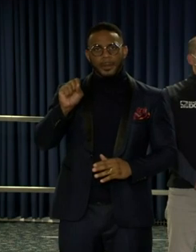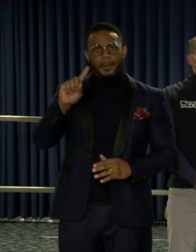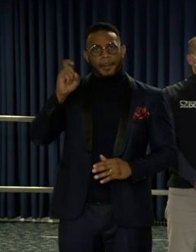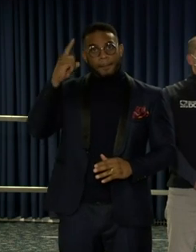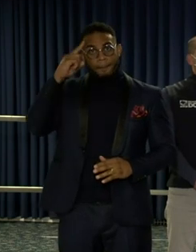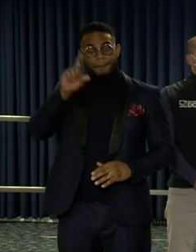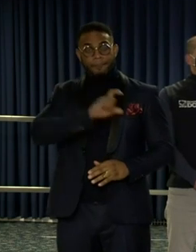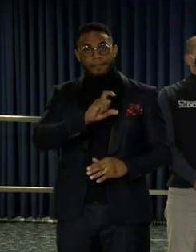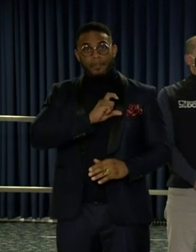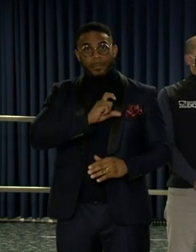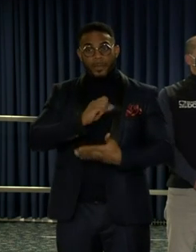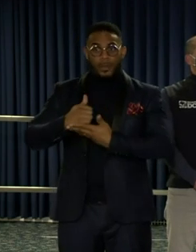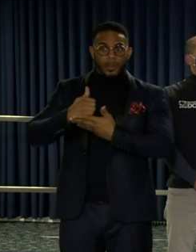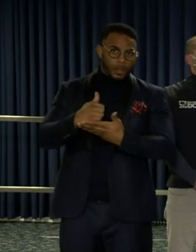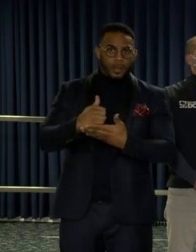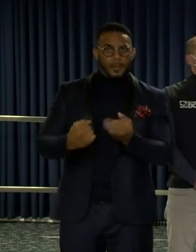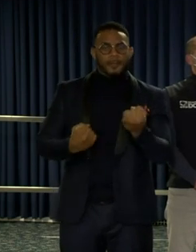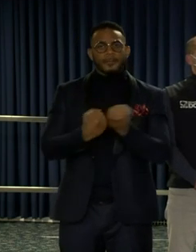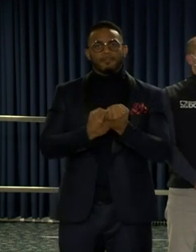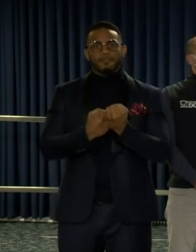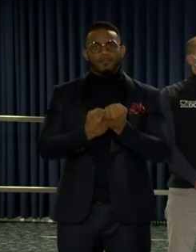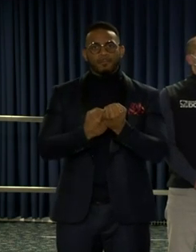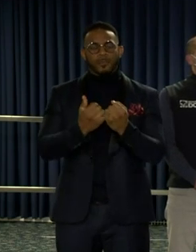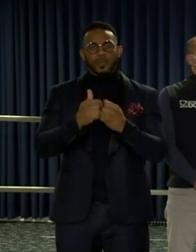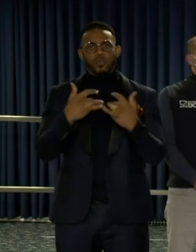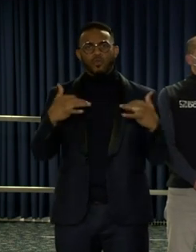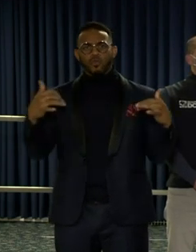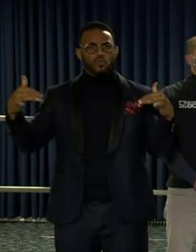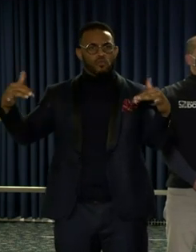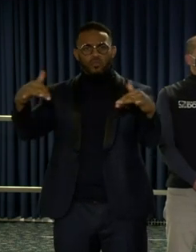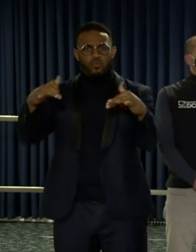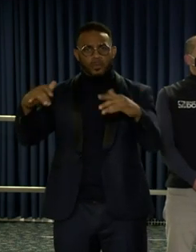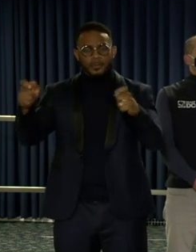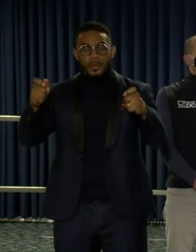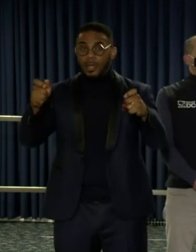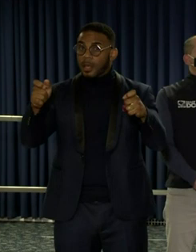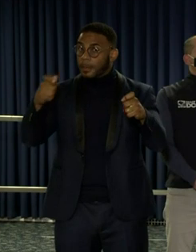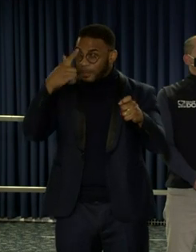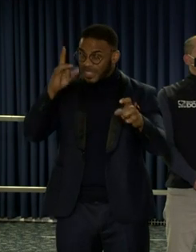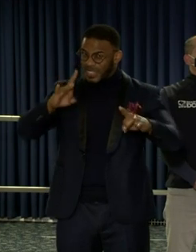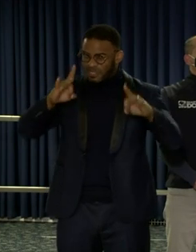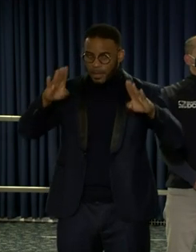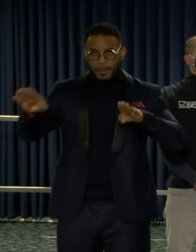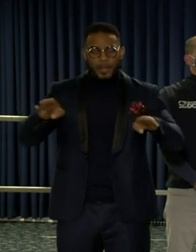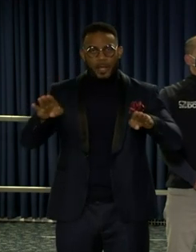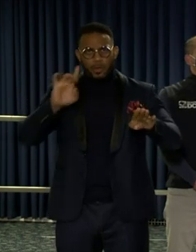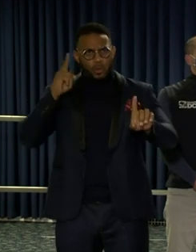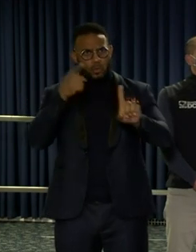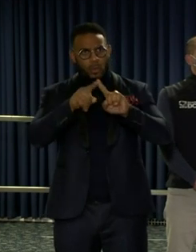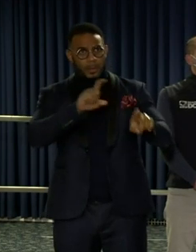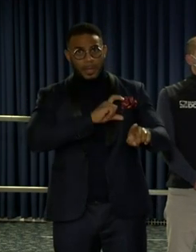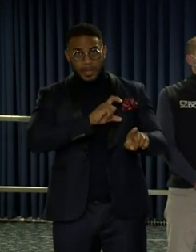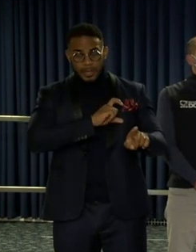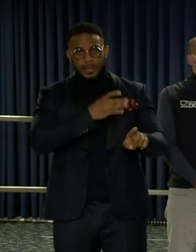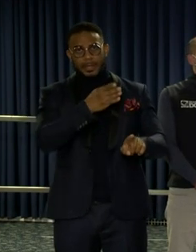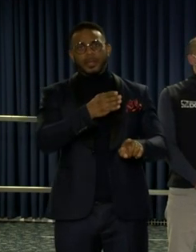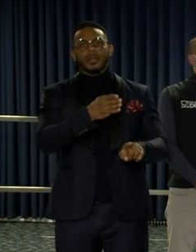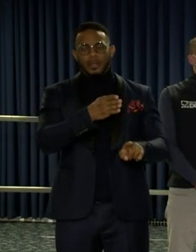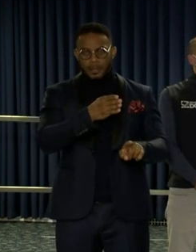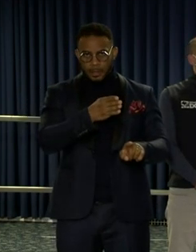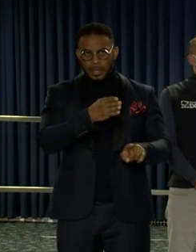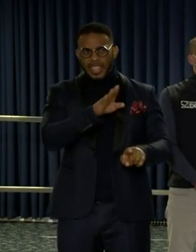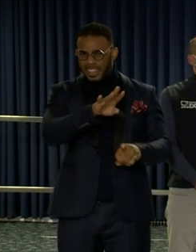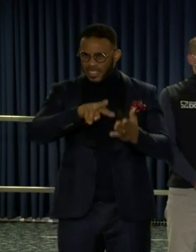by the United States Capitol Police to provide assistance with crowd management, and due to the violent behavior towards the police officers there and